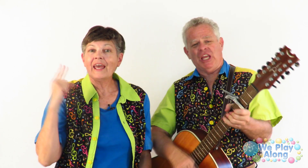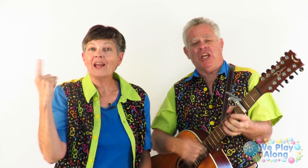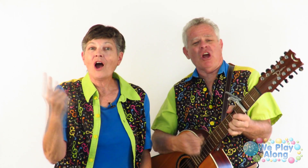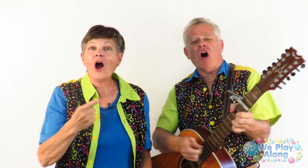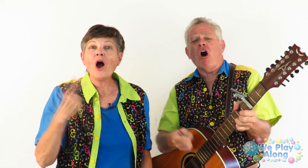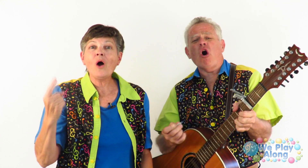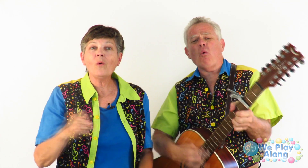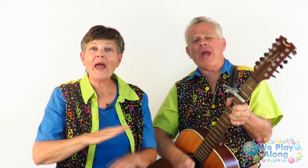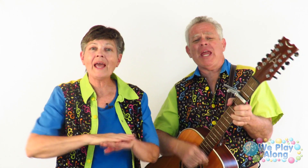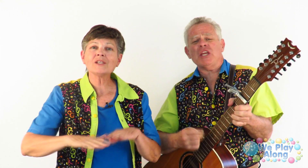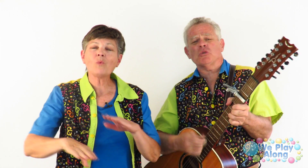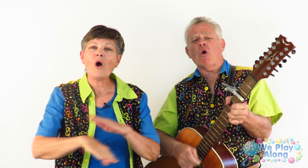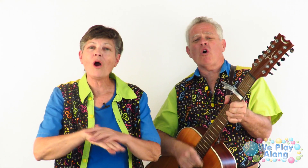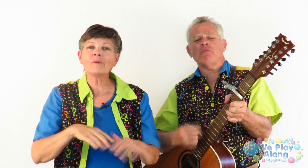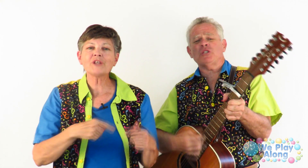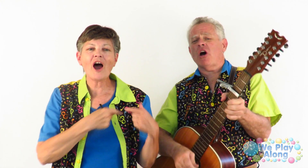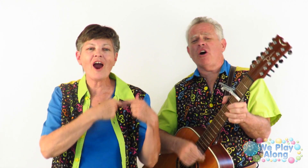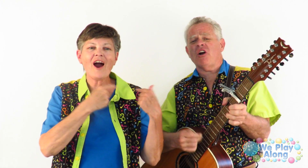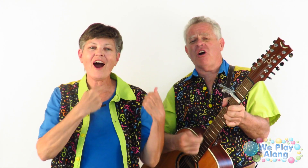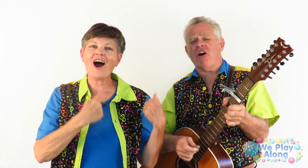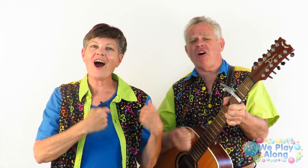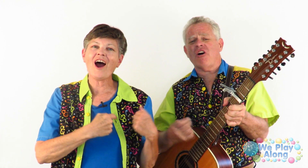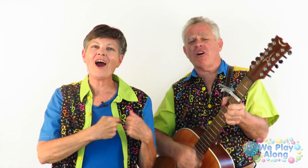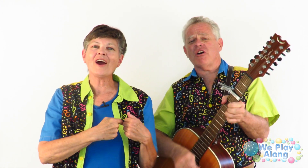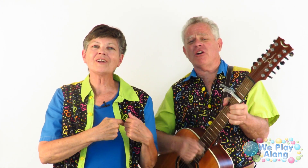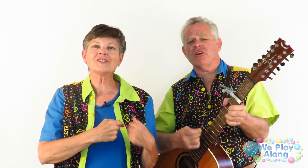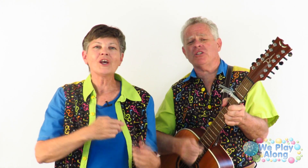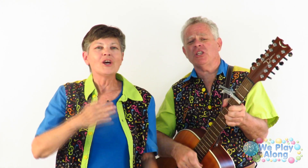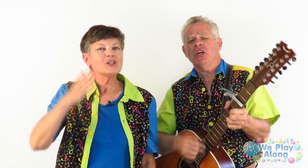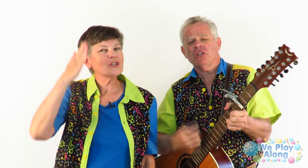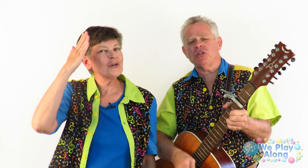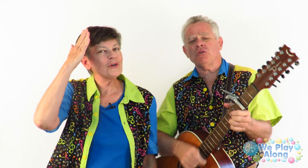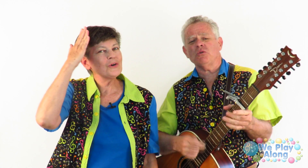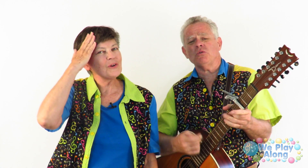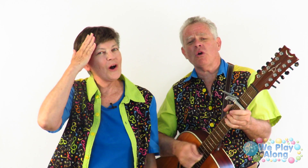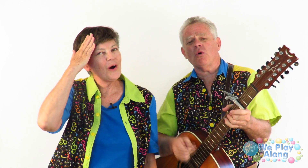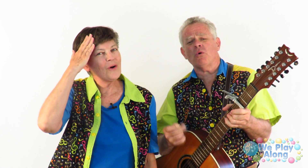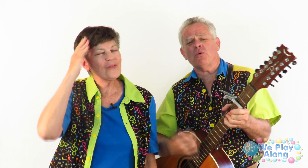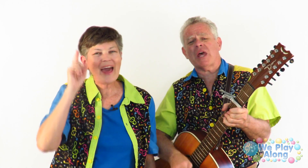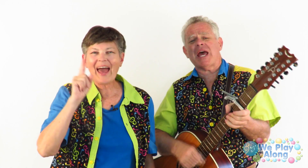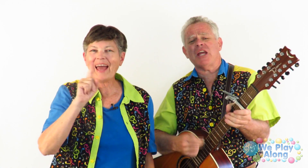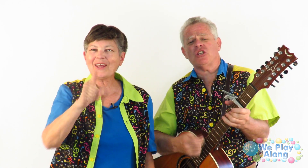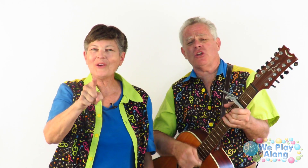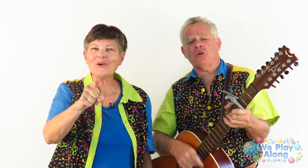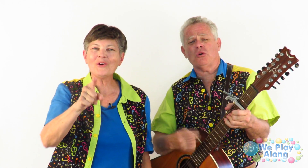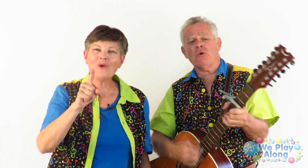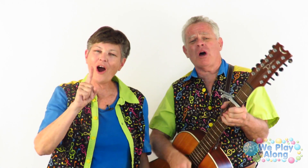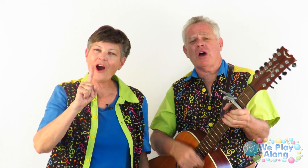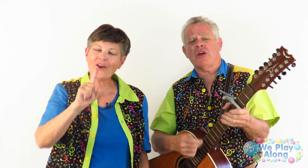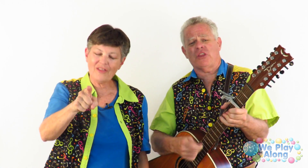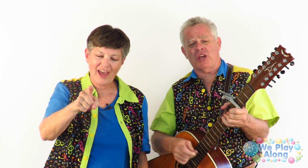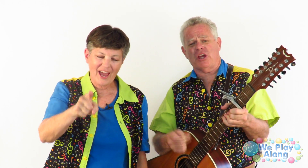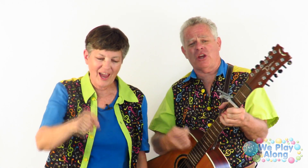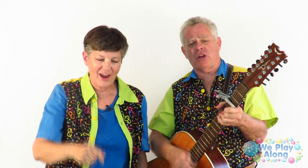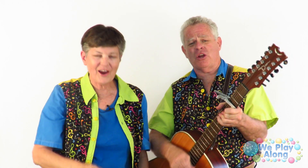It always warms our hearts to know that you are there,